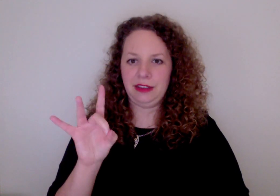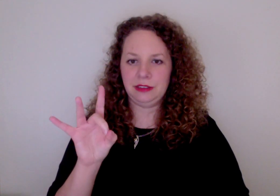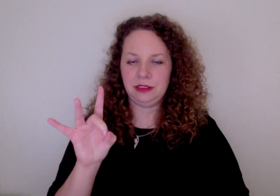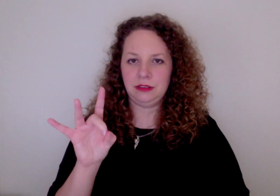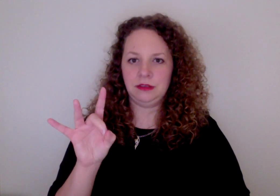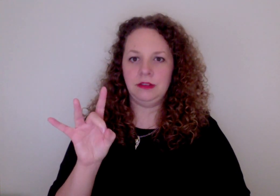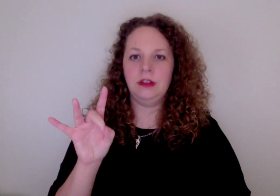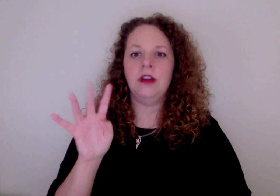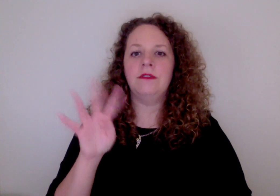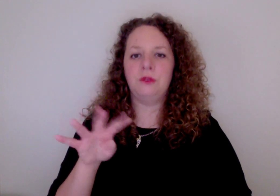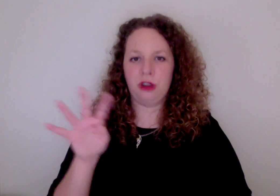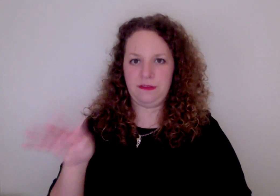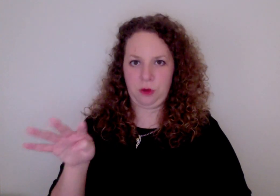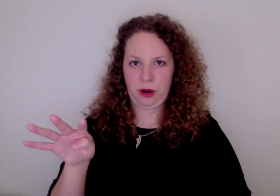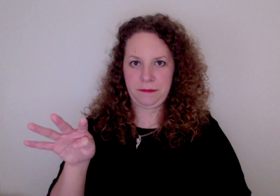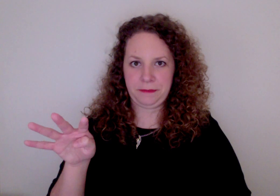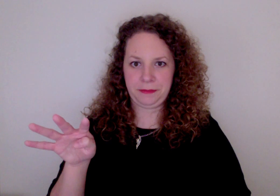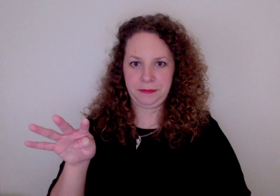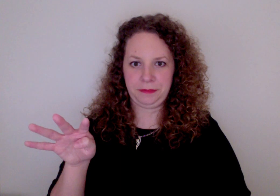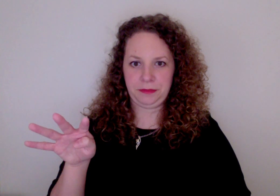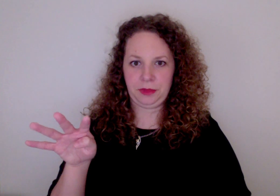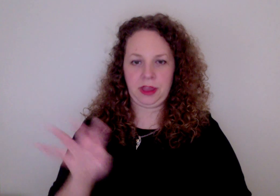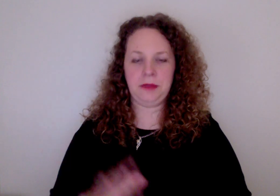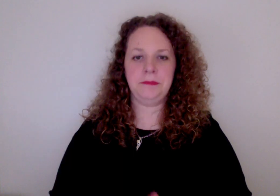08, 44. Okay,